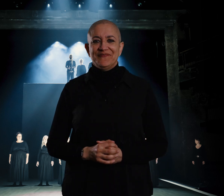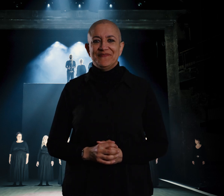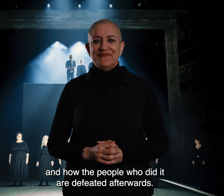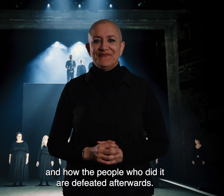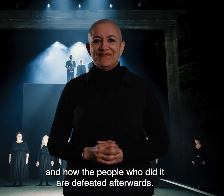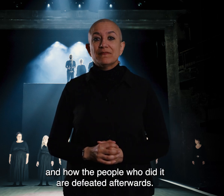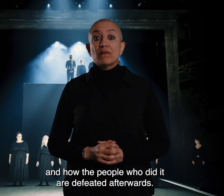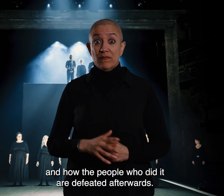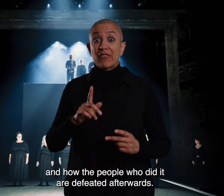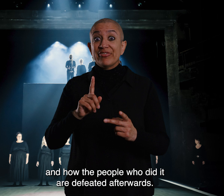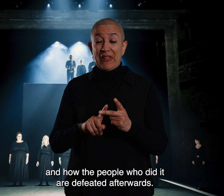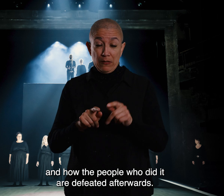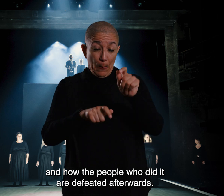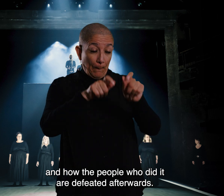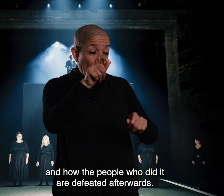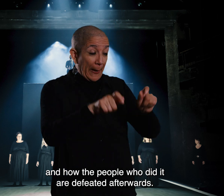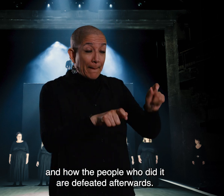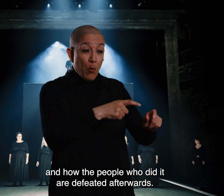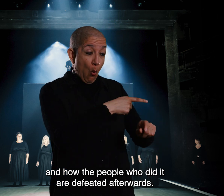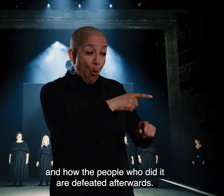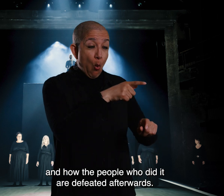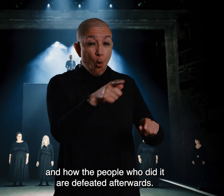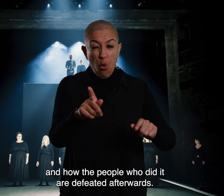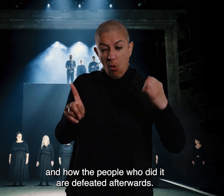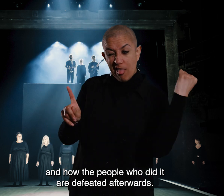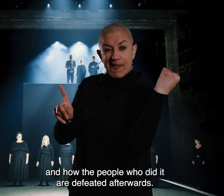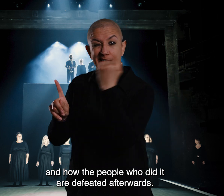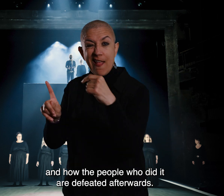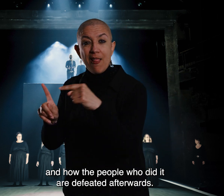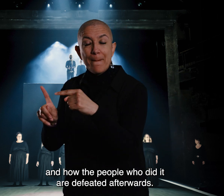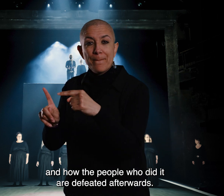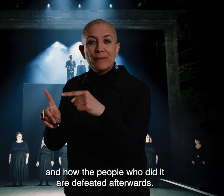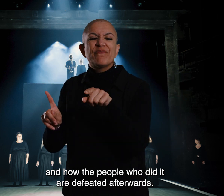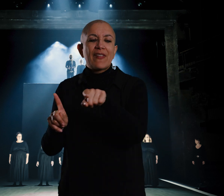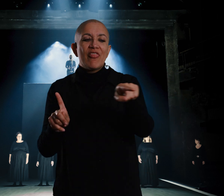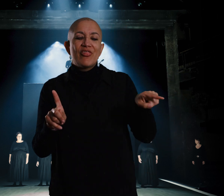And how the people who did it are defeated afterwards.